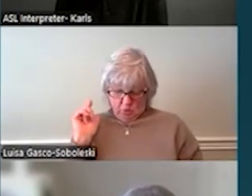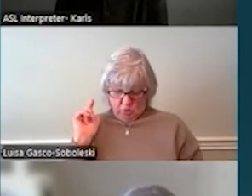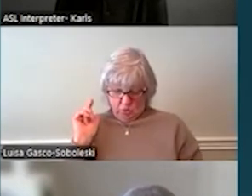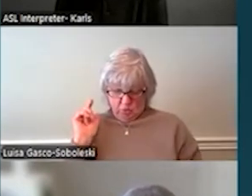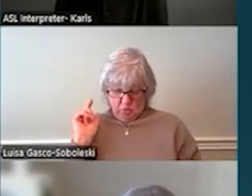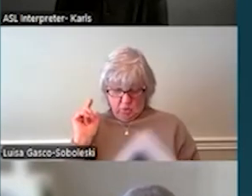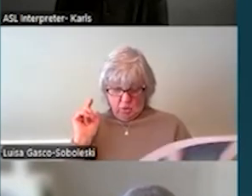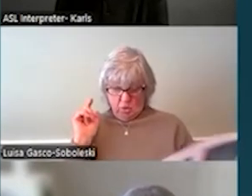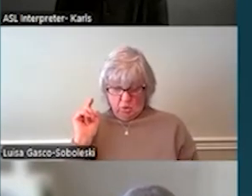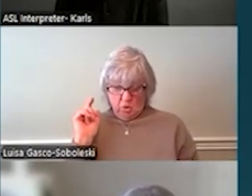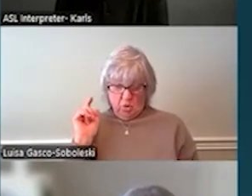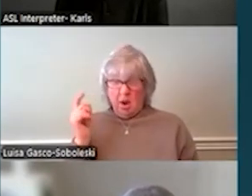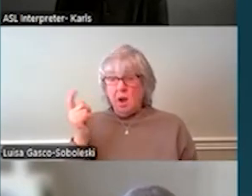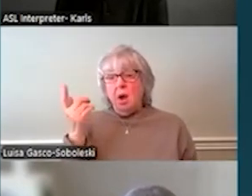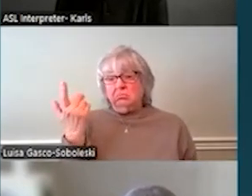awesome.